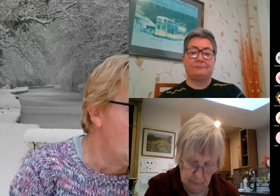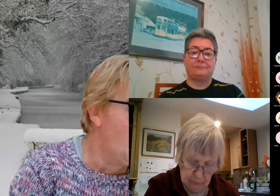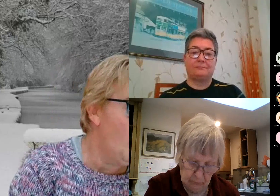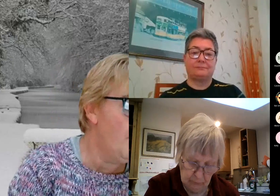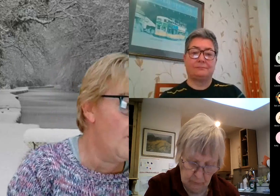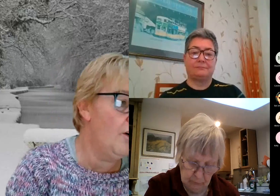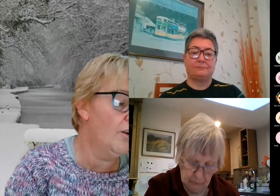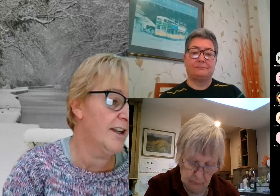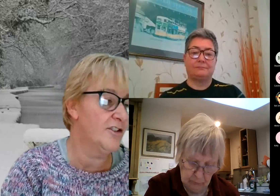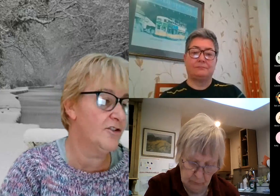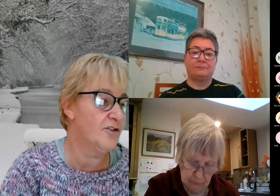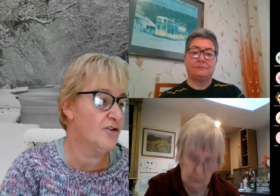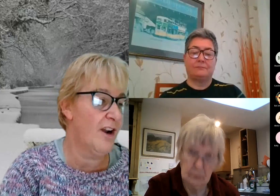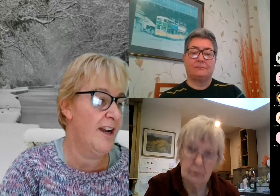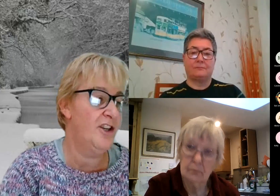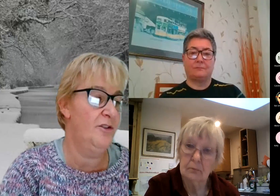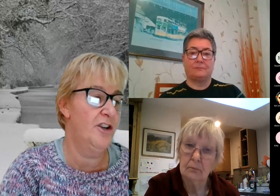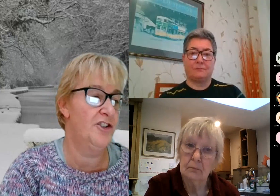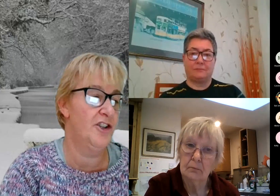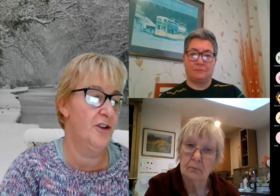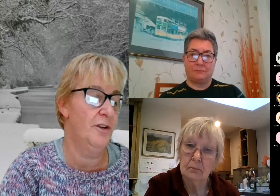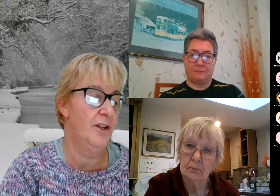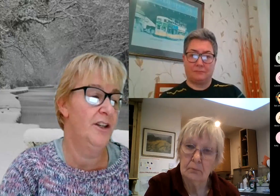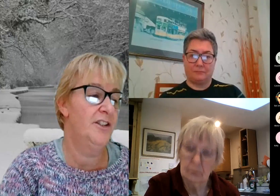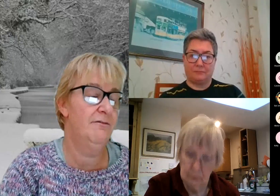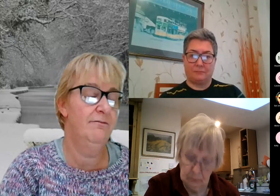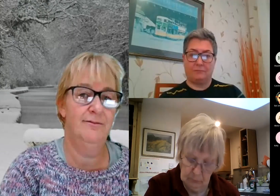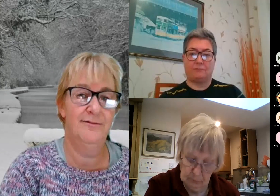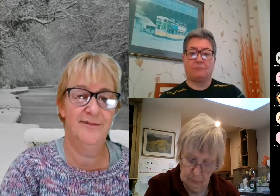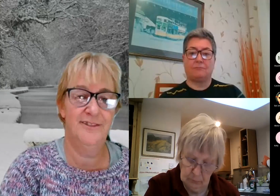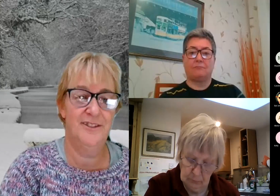It is, what more can trade unions do